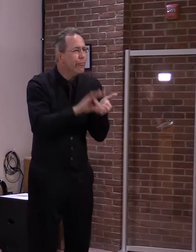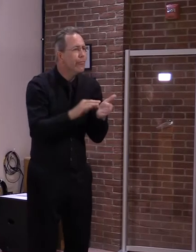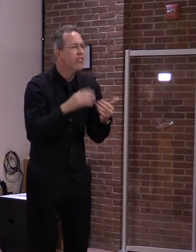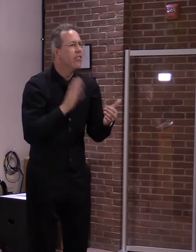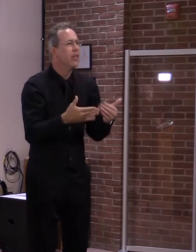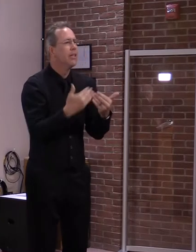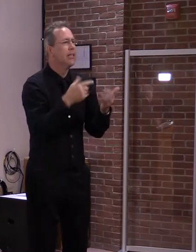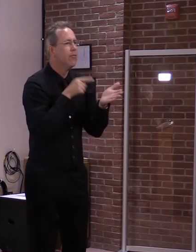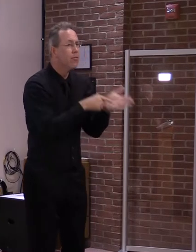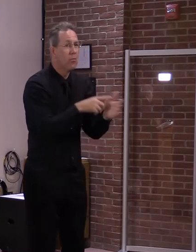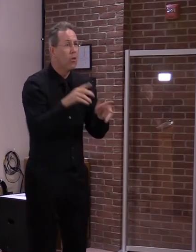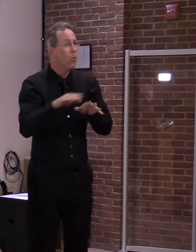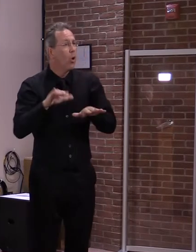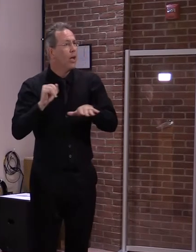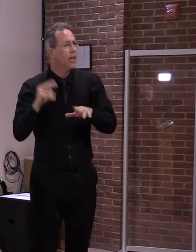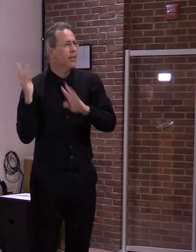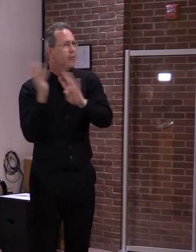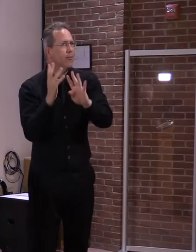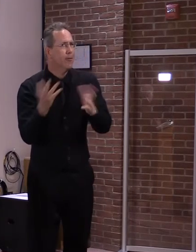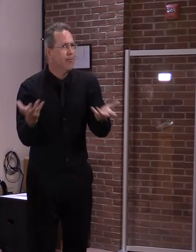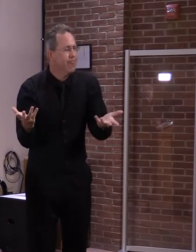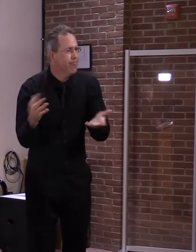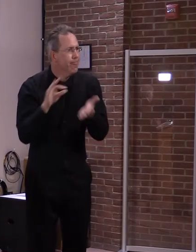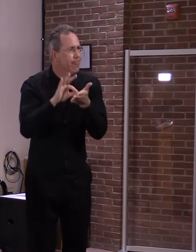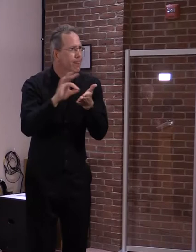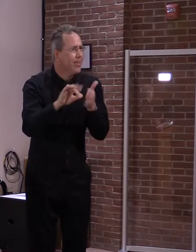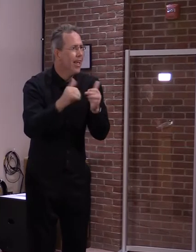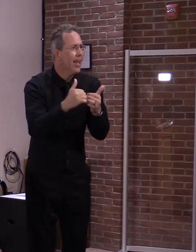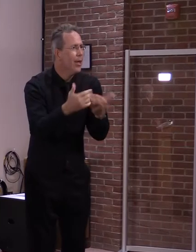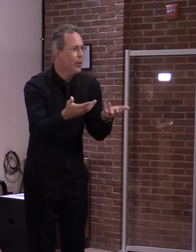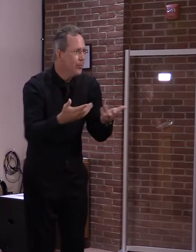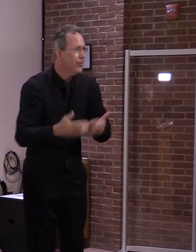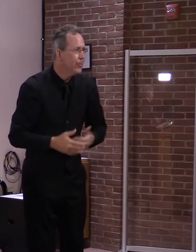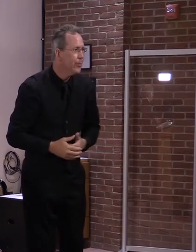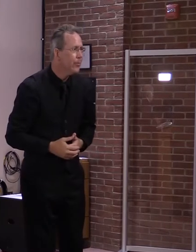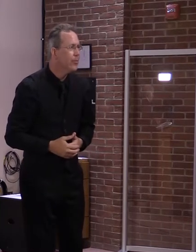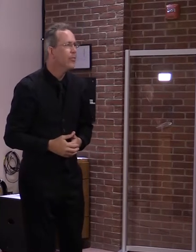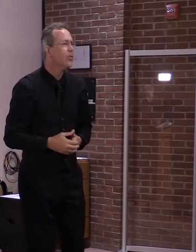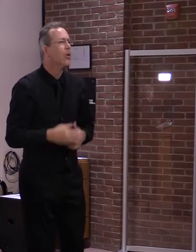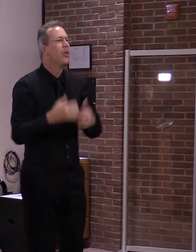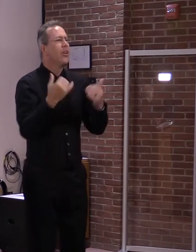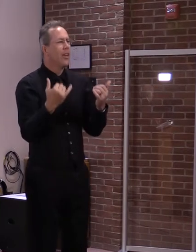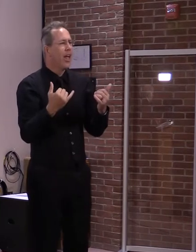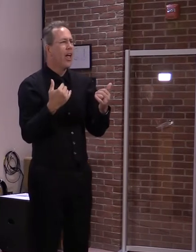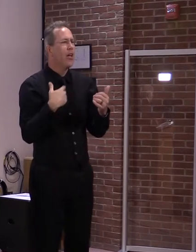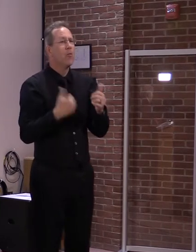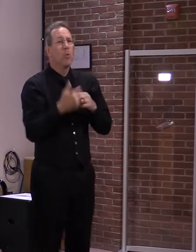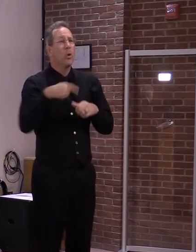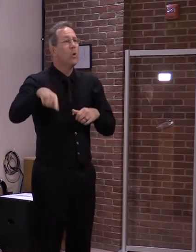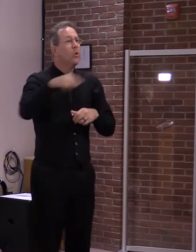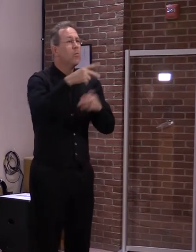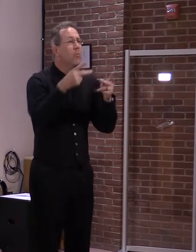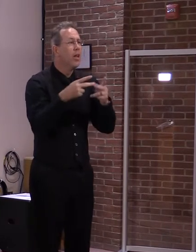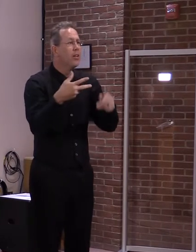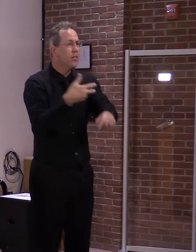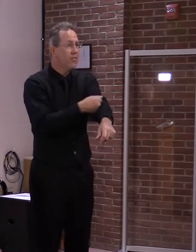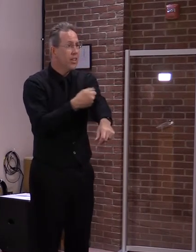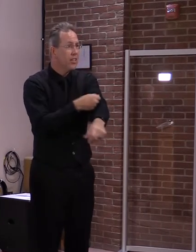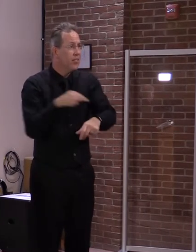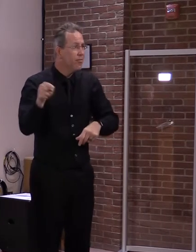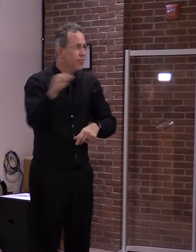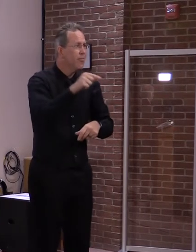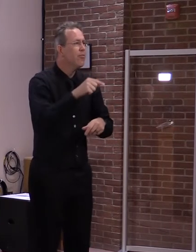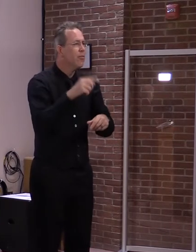these mass vac sites will start transitioning to other types of